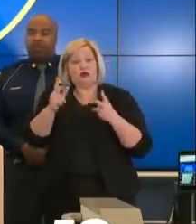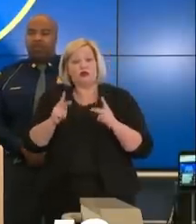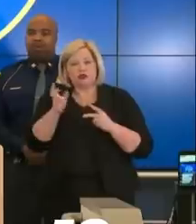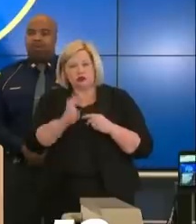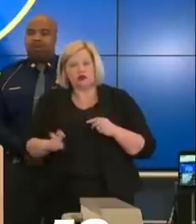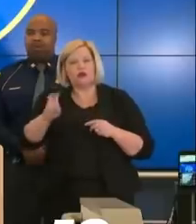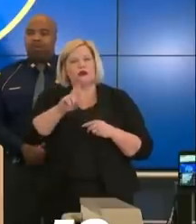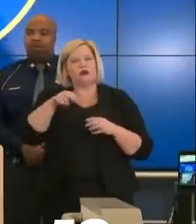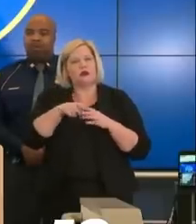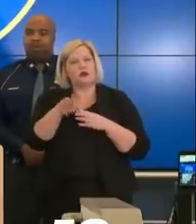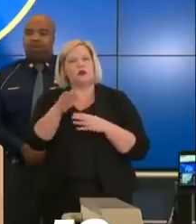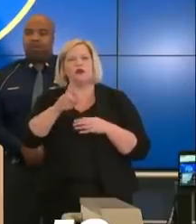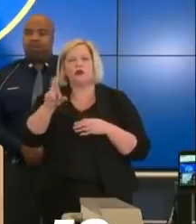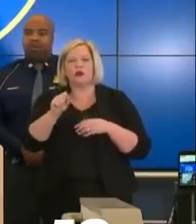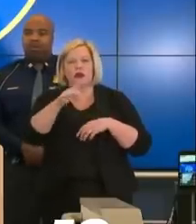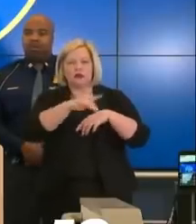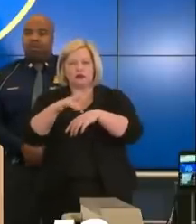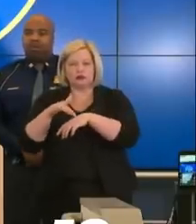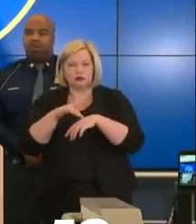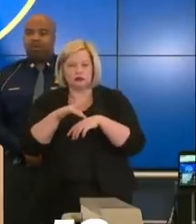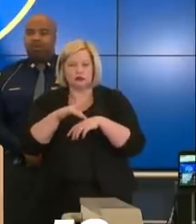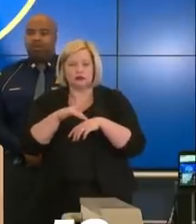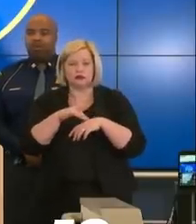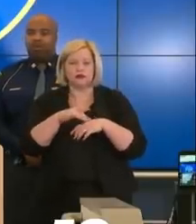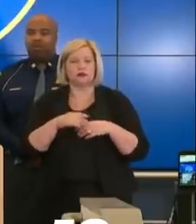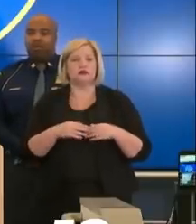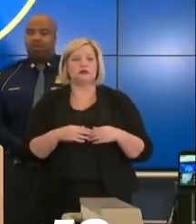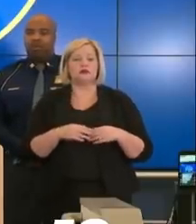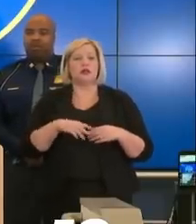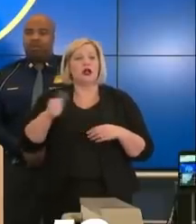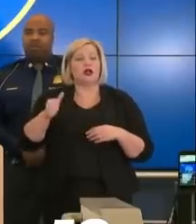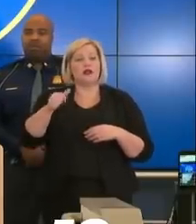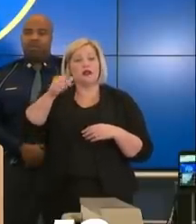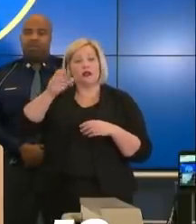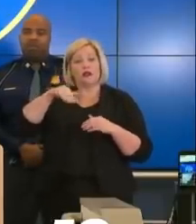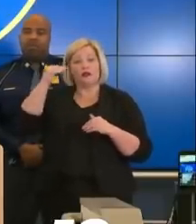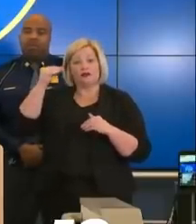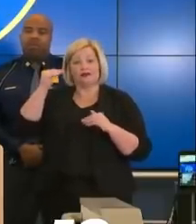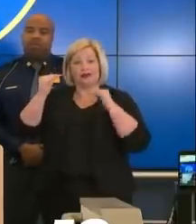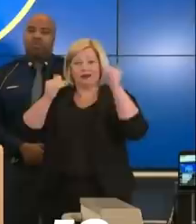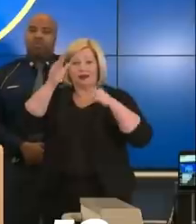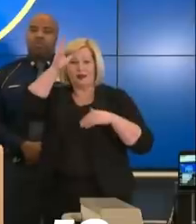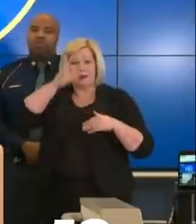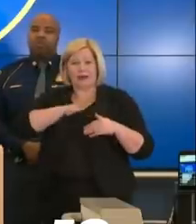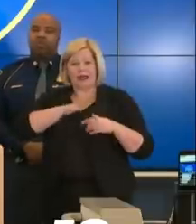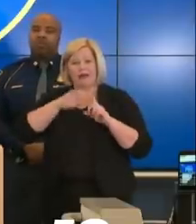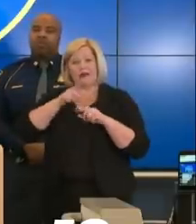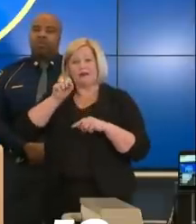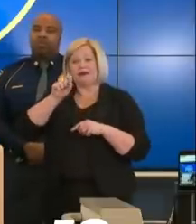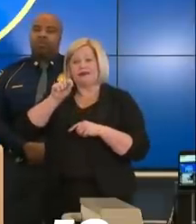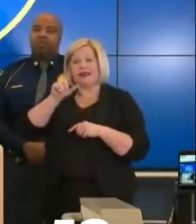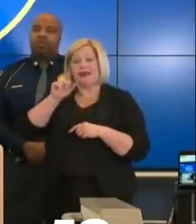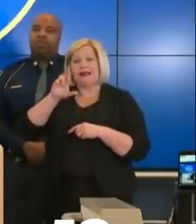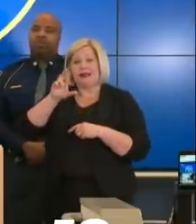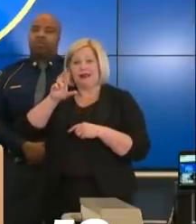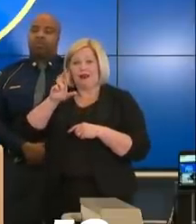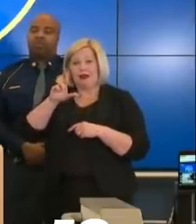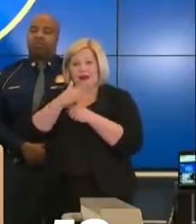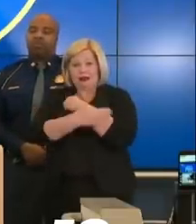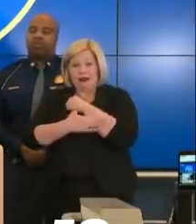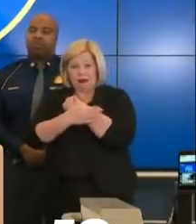domestic travel. An adult male from St. Clair County with a history of domestic